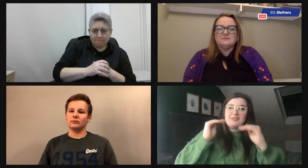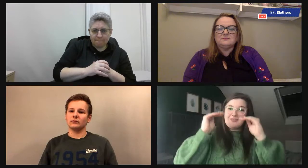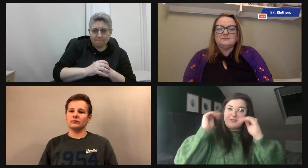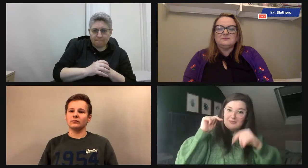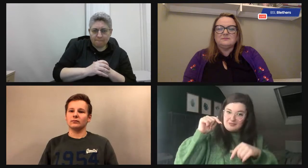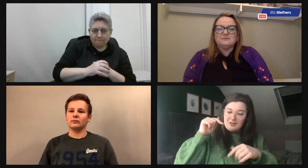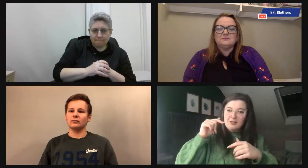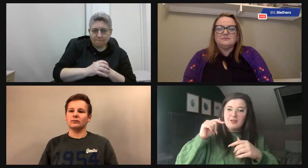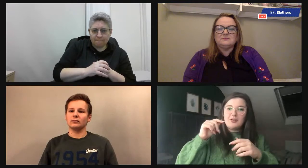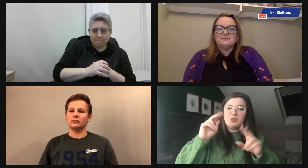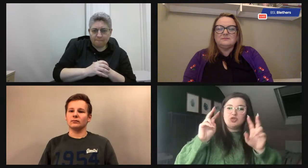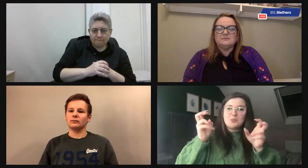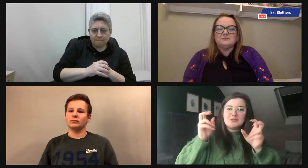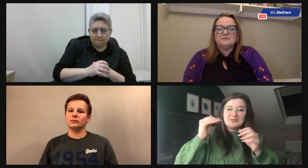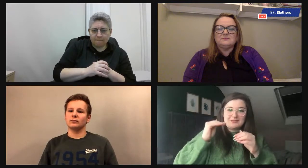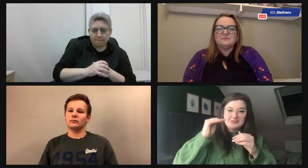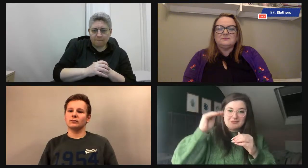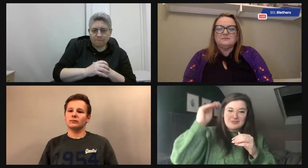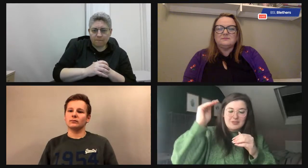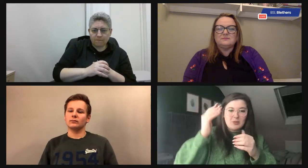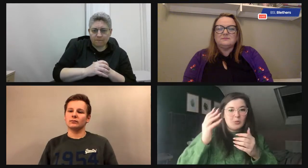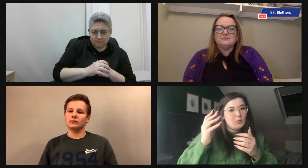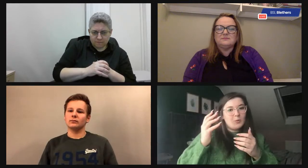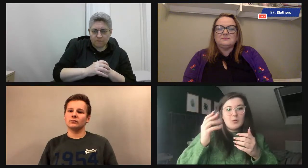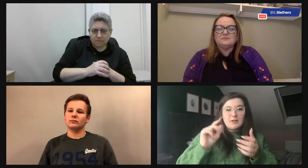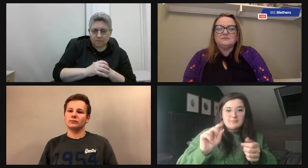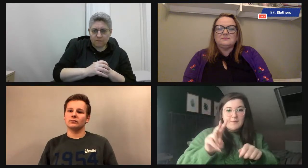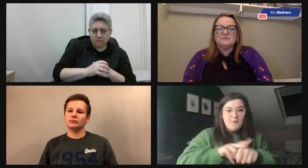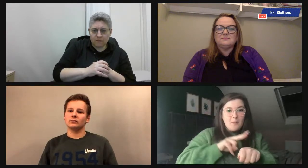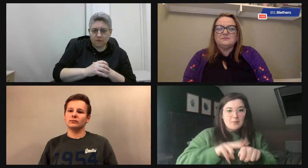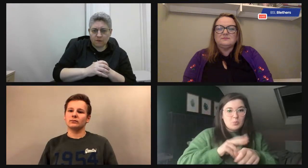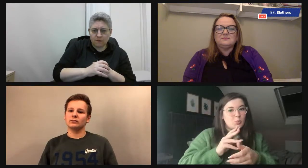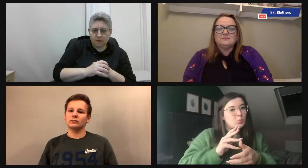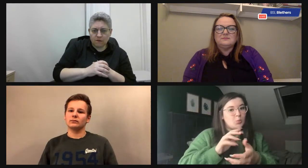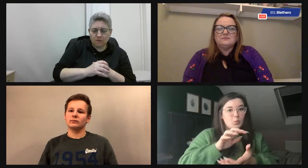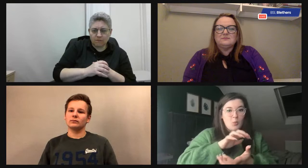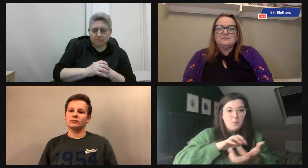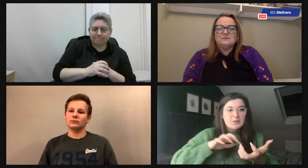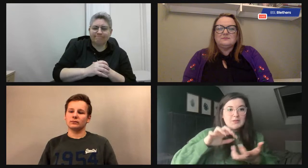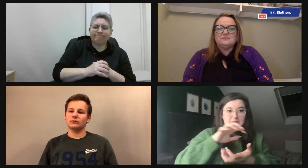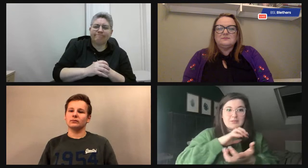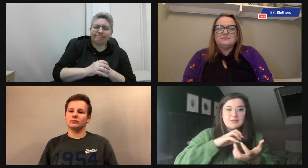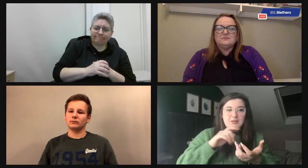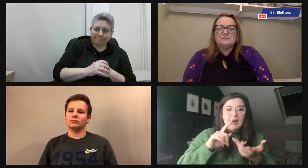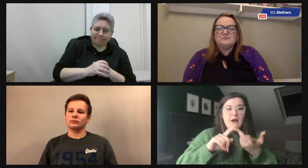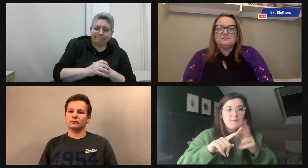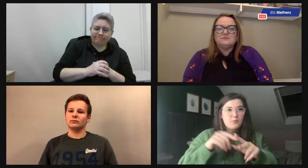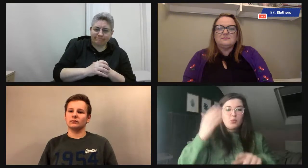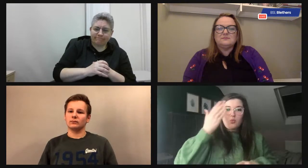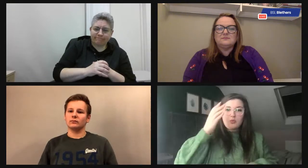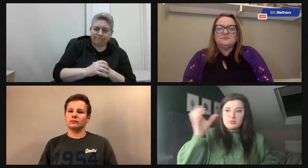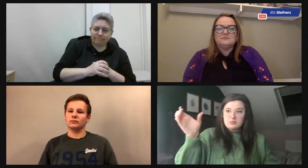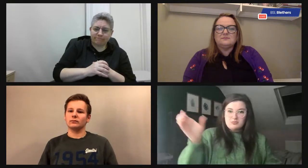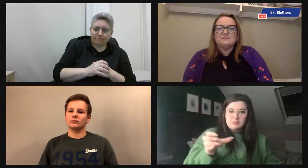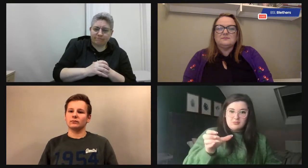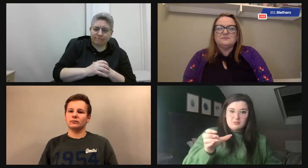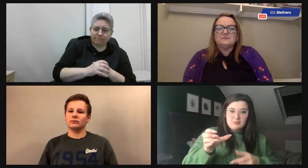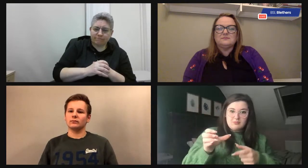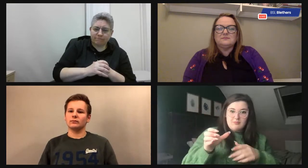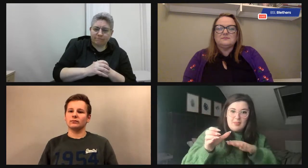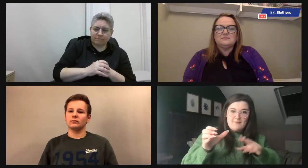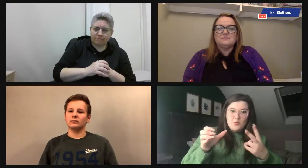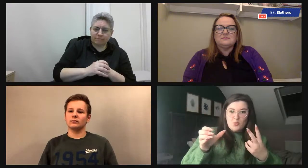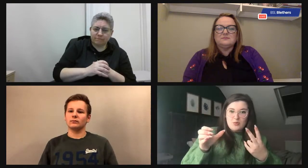higher. And then after that, you can do some A levels. So then you have various subjects in each of these levels, and